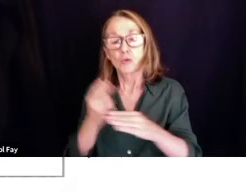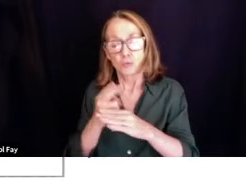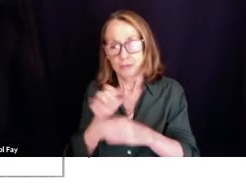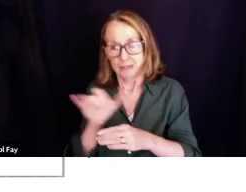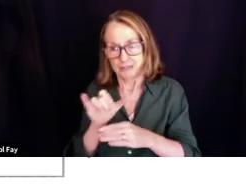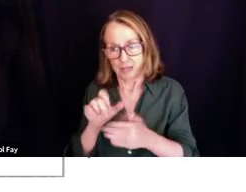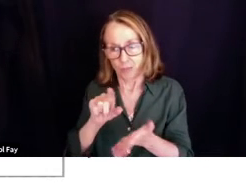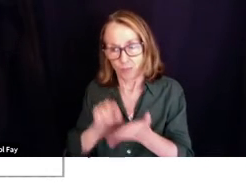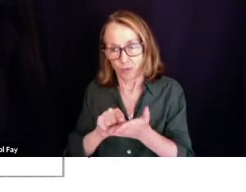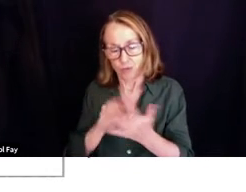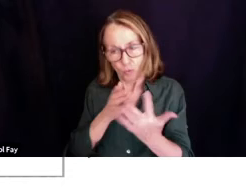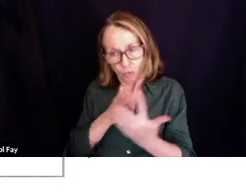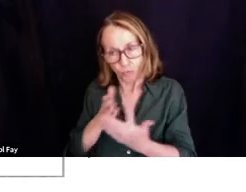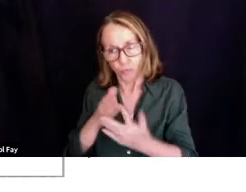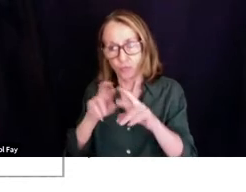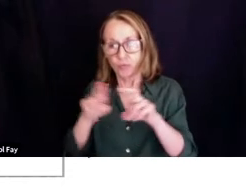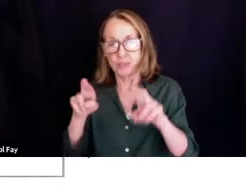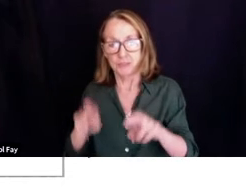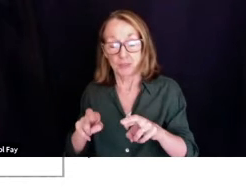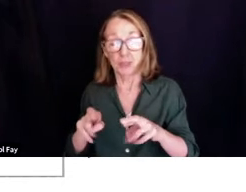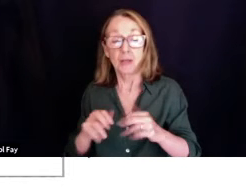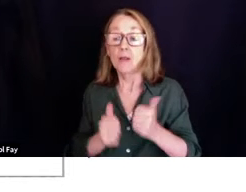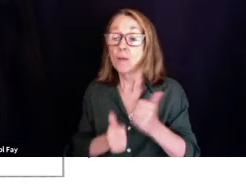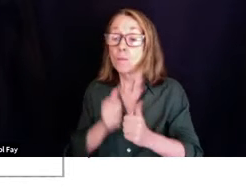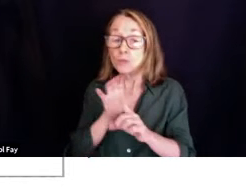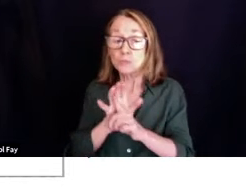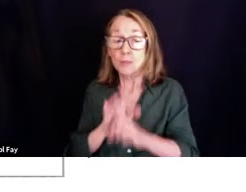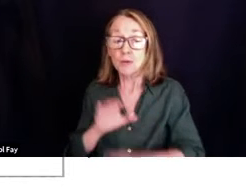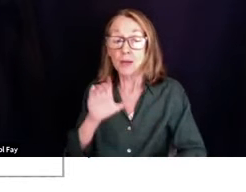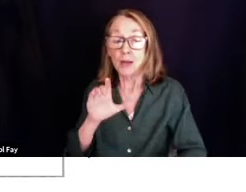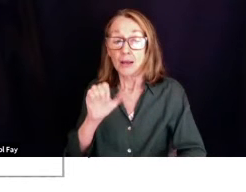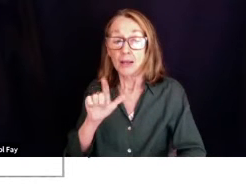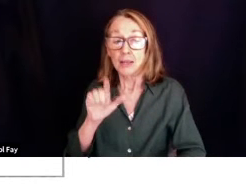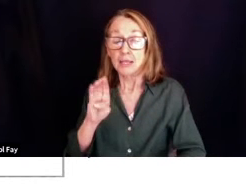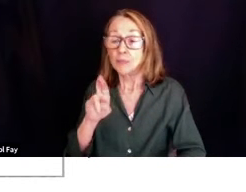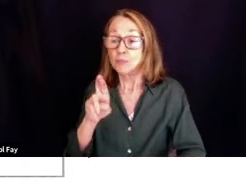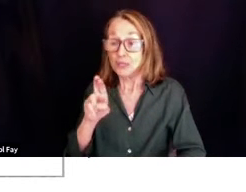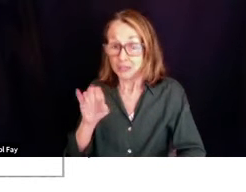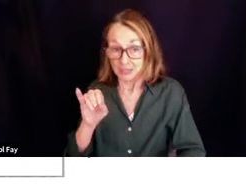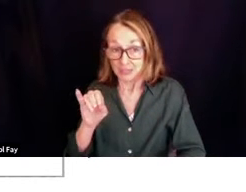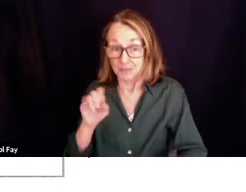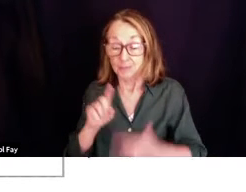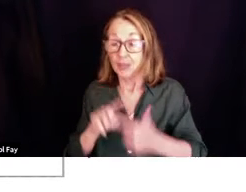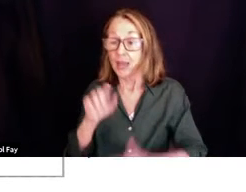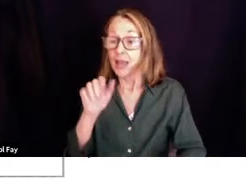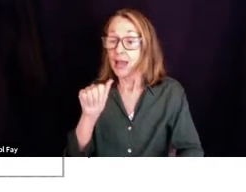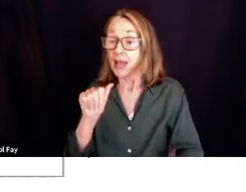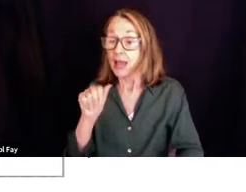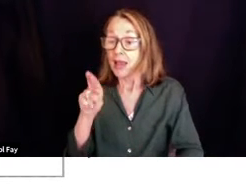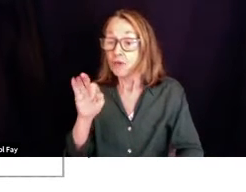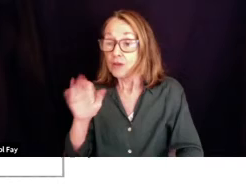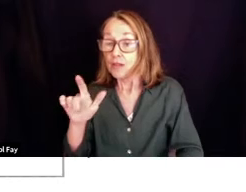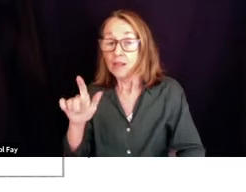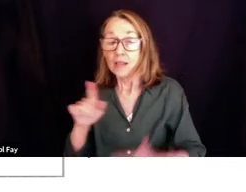font throughout the resume. The most popular fonts nowadays are Calibri, which is the default for